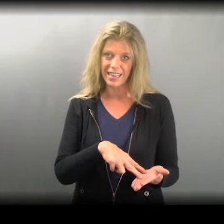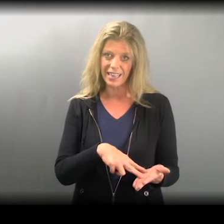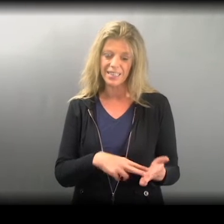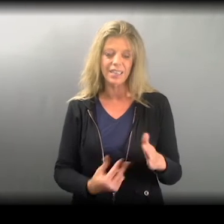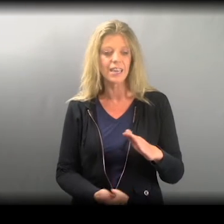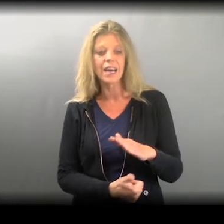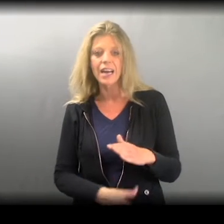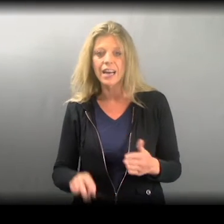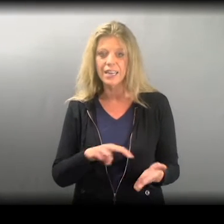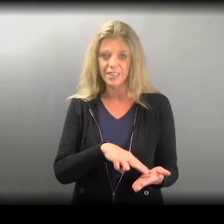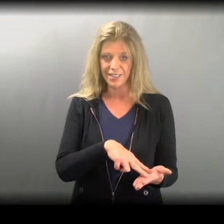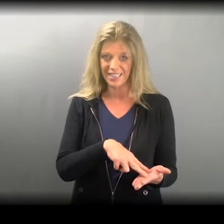understand,